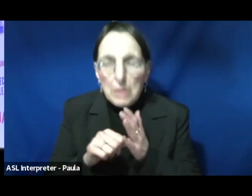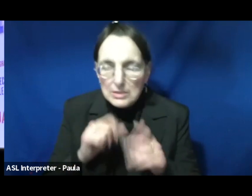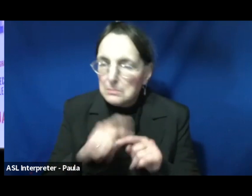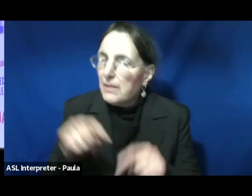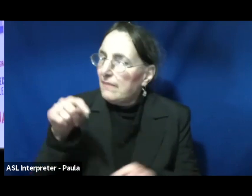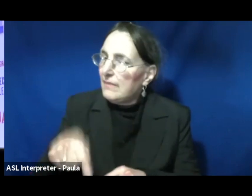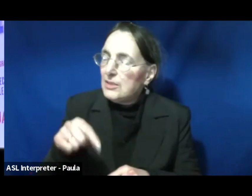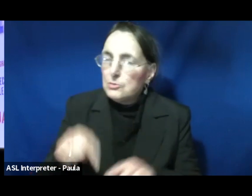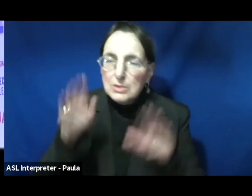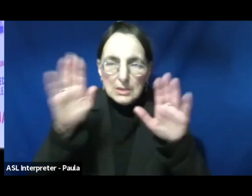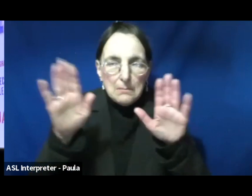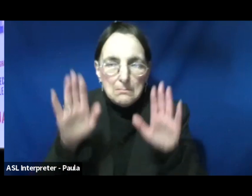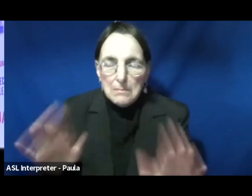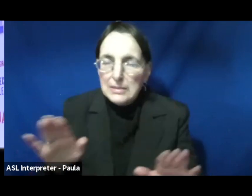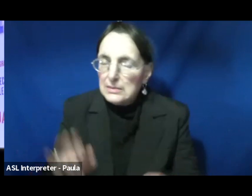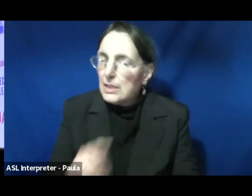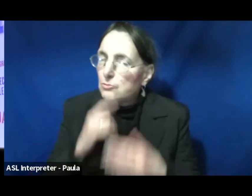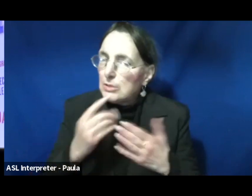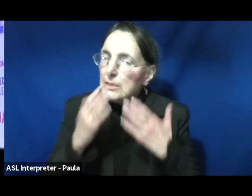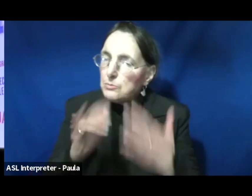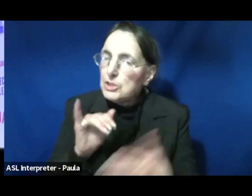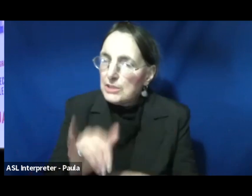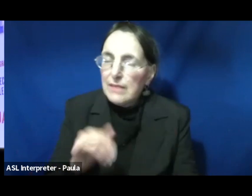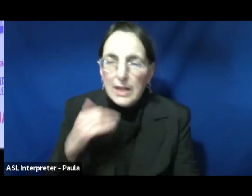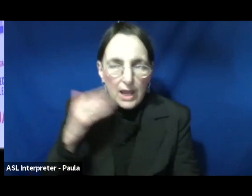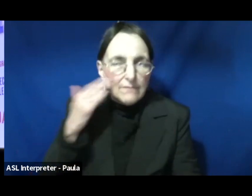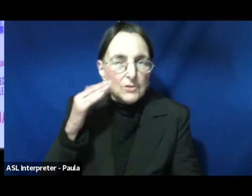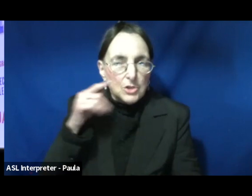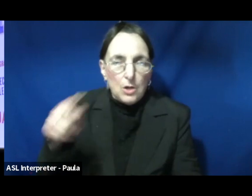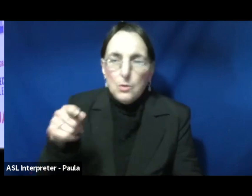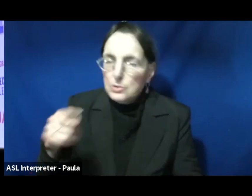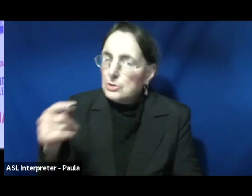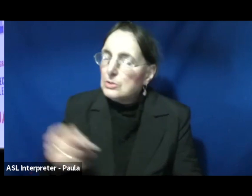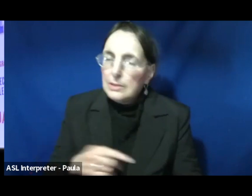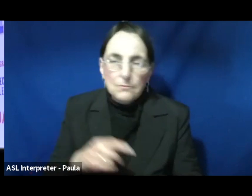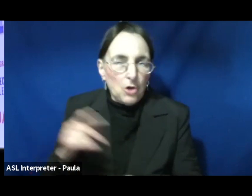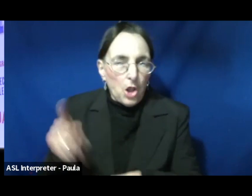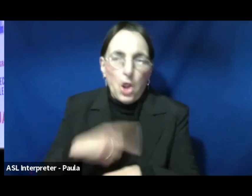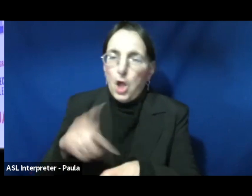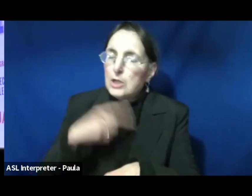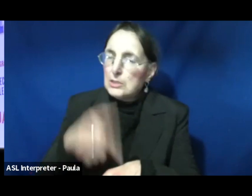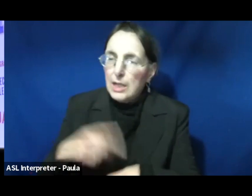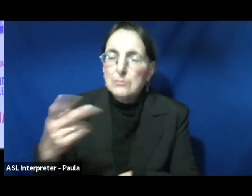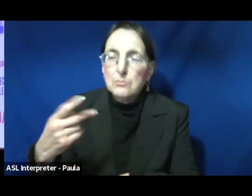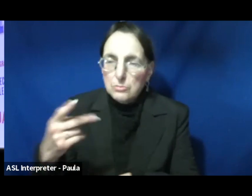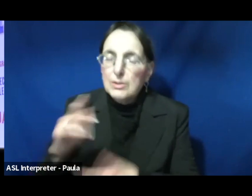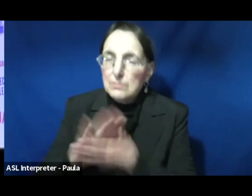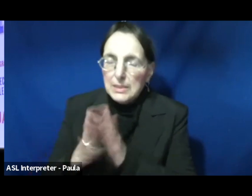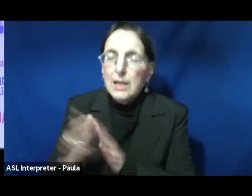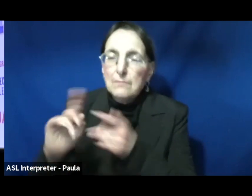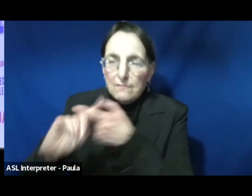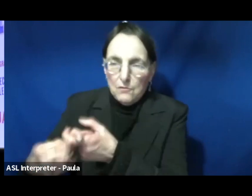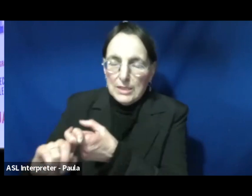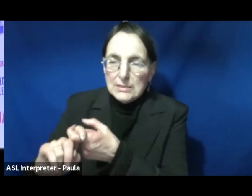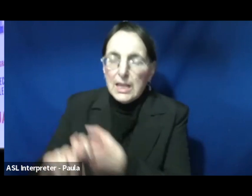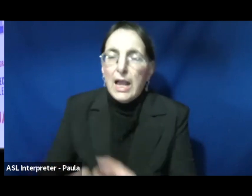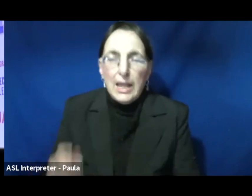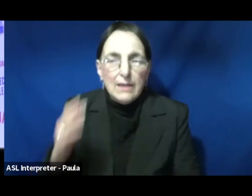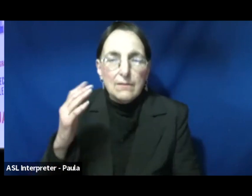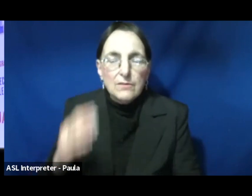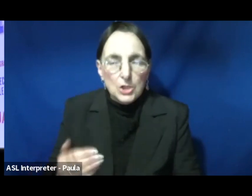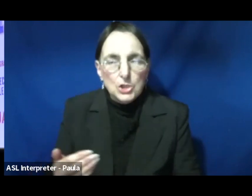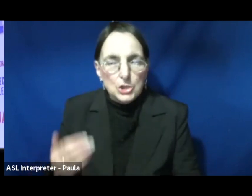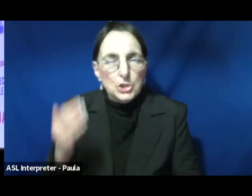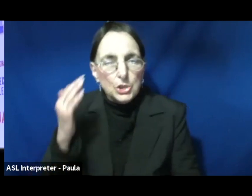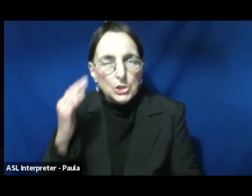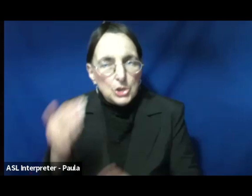George for a long time and we've become good friends. And I have a new appreciation for his person. He's a gem and the college